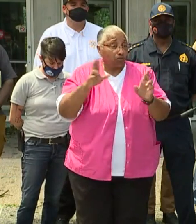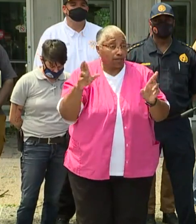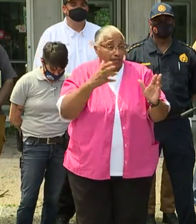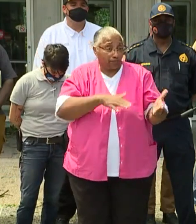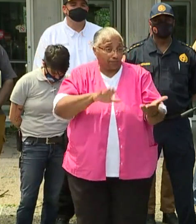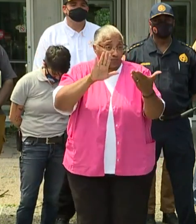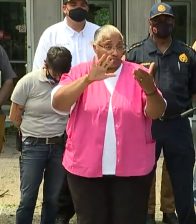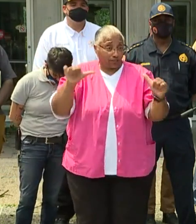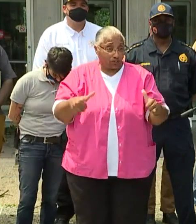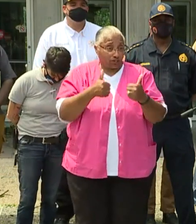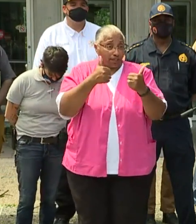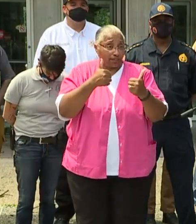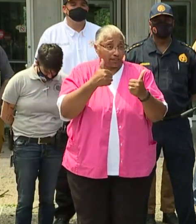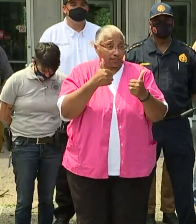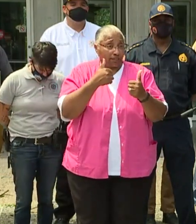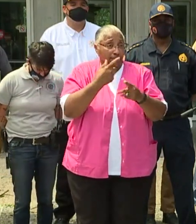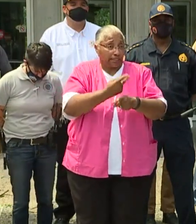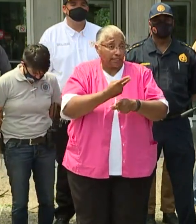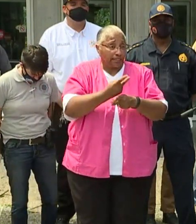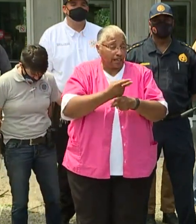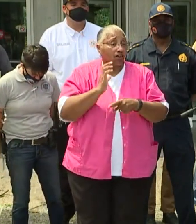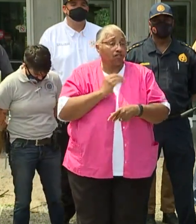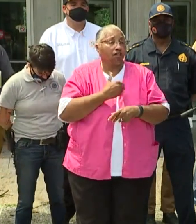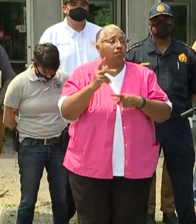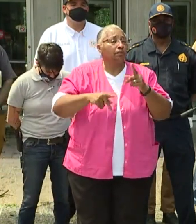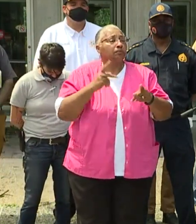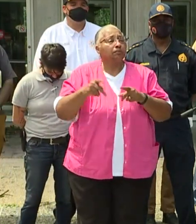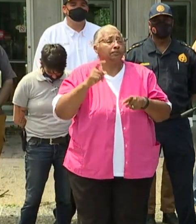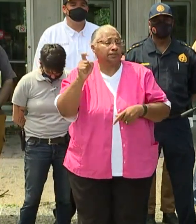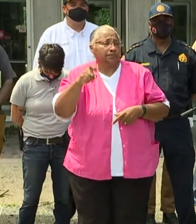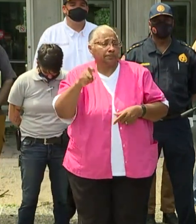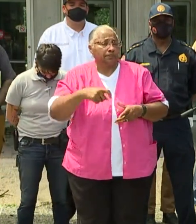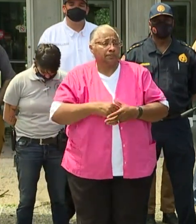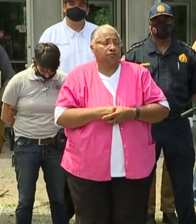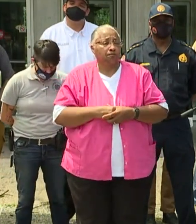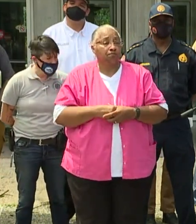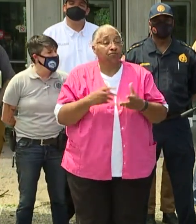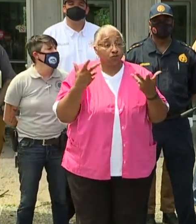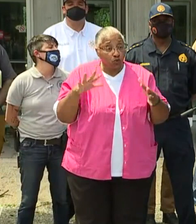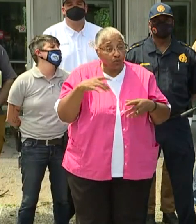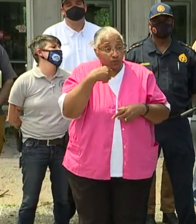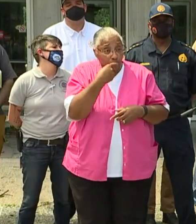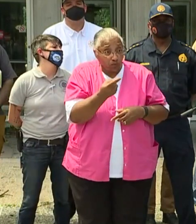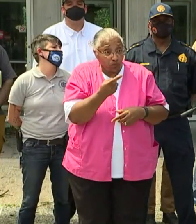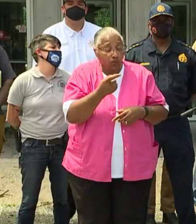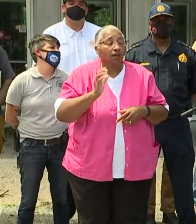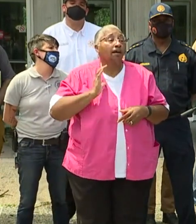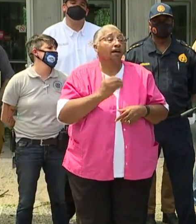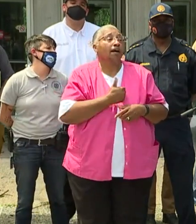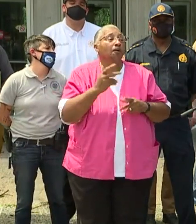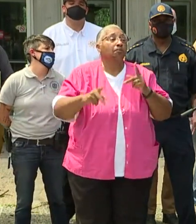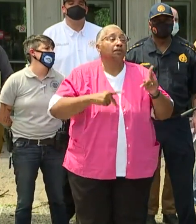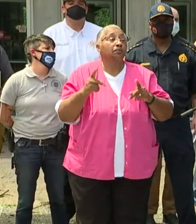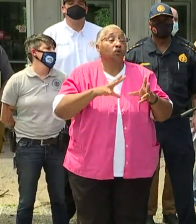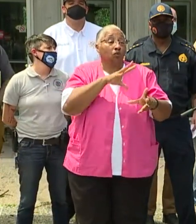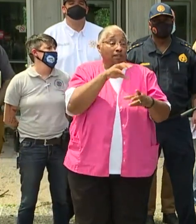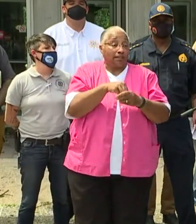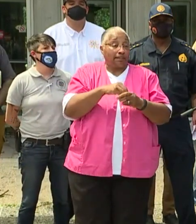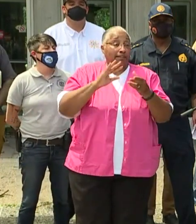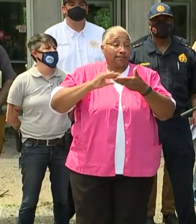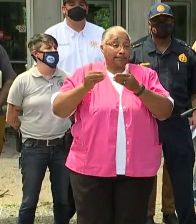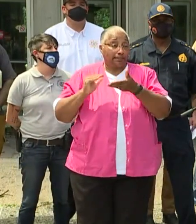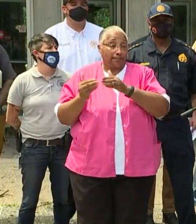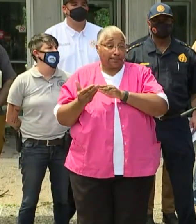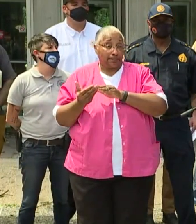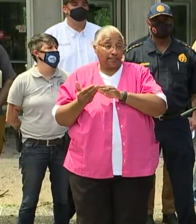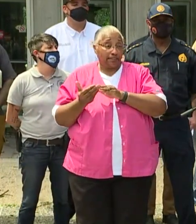to address the needs of our people. As I mentioned, our people in our city, our residents, need